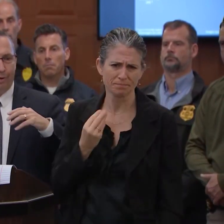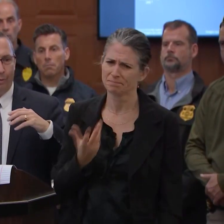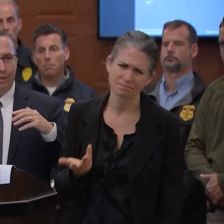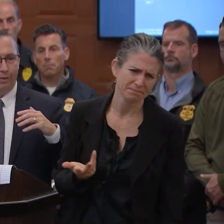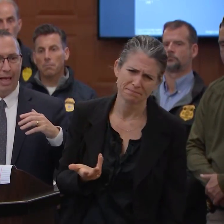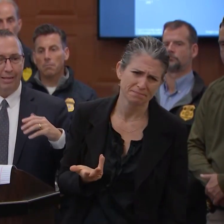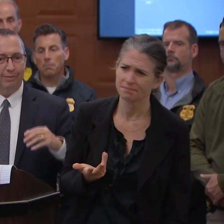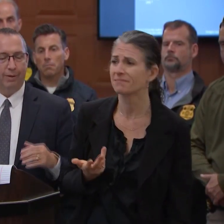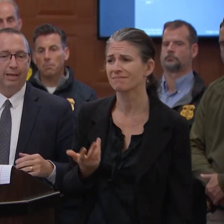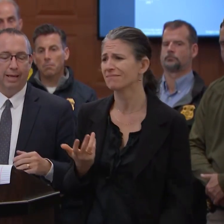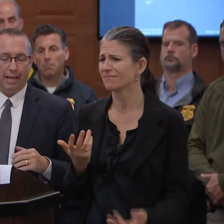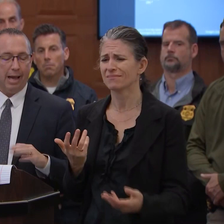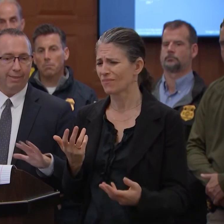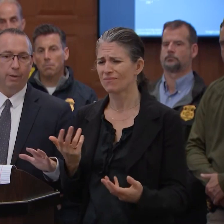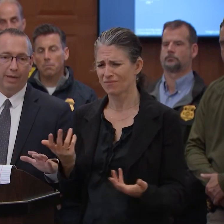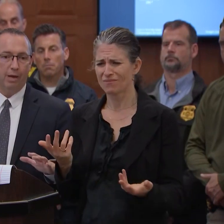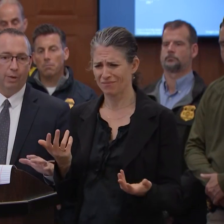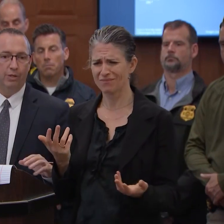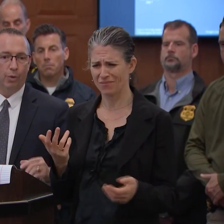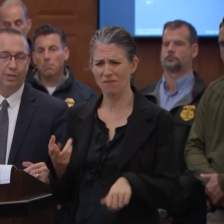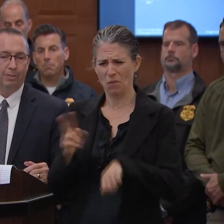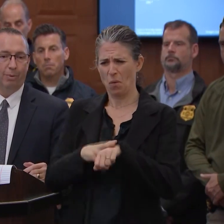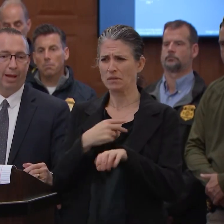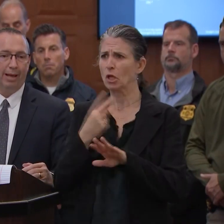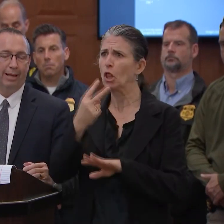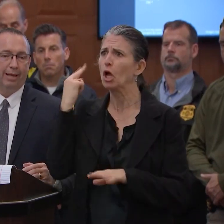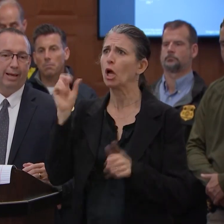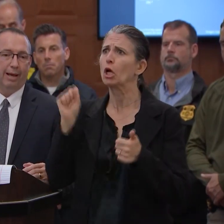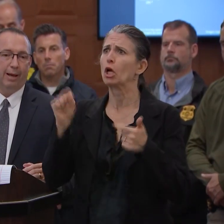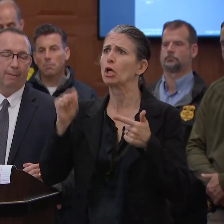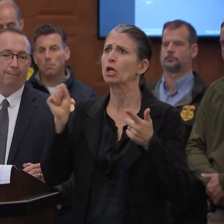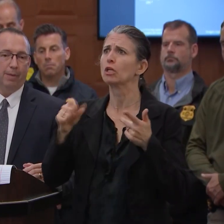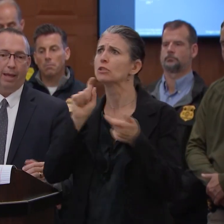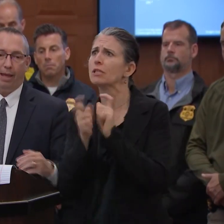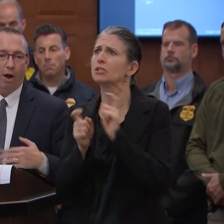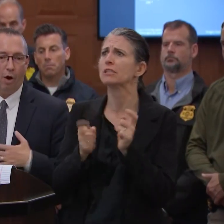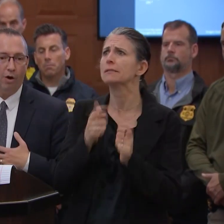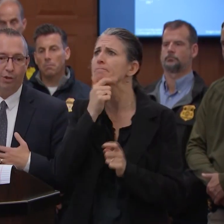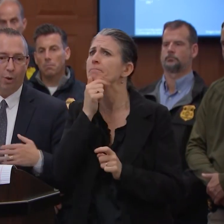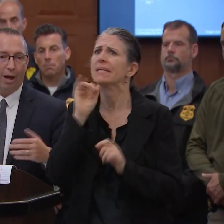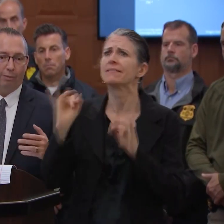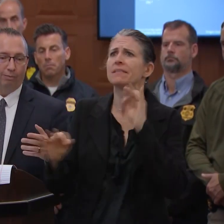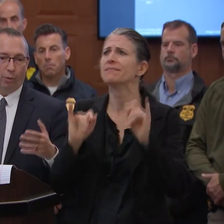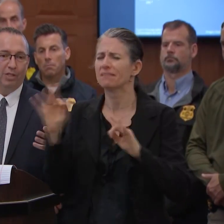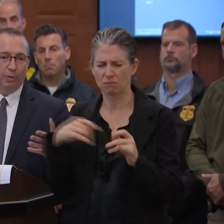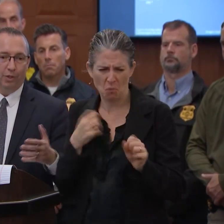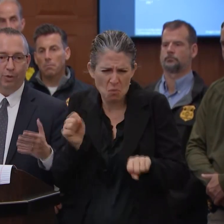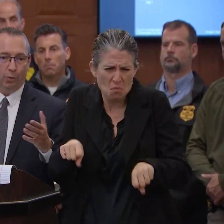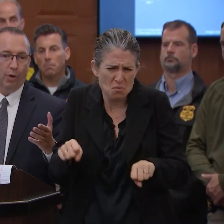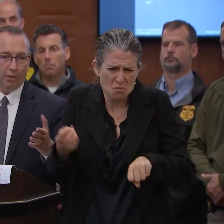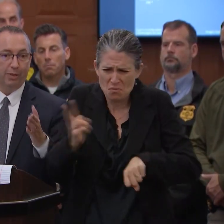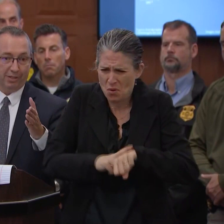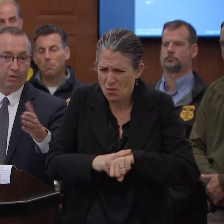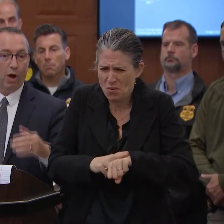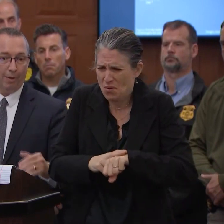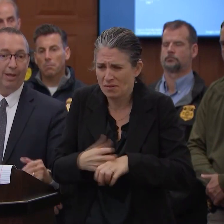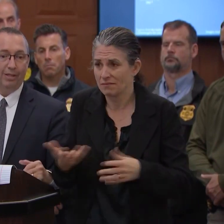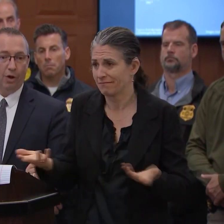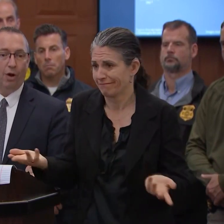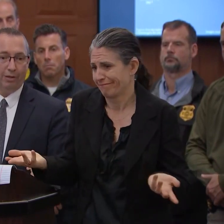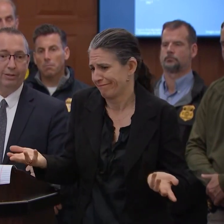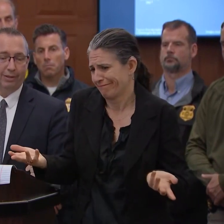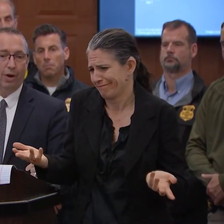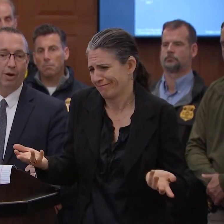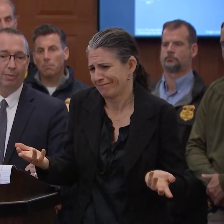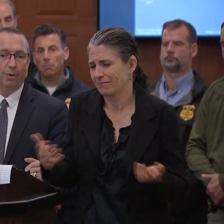this different? Could we do that different? I think we had resources in play, and our hearts go out. The reason we do this work is because of the trauma that